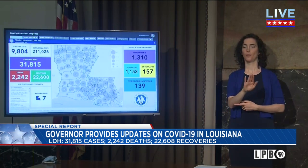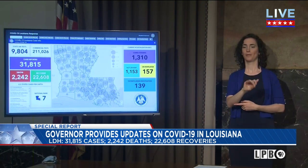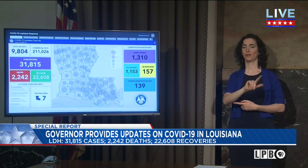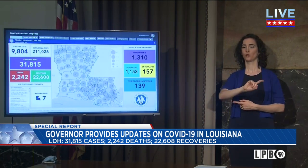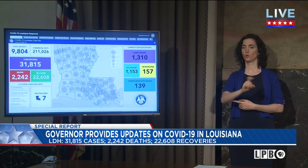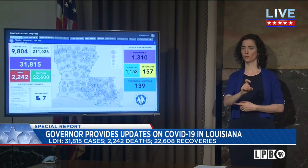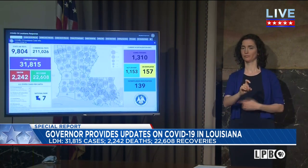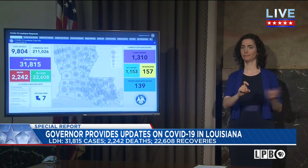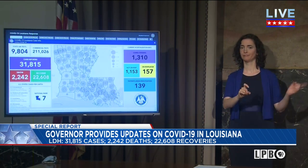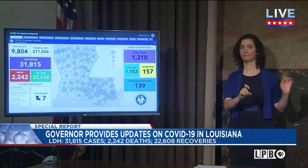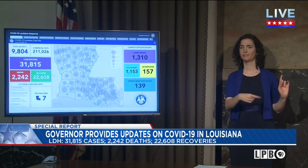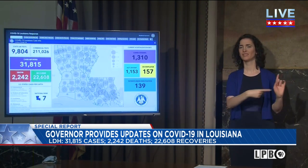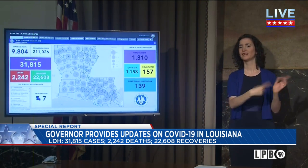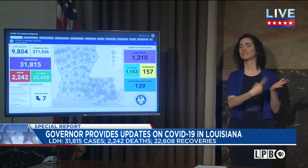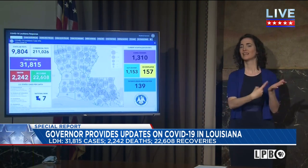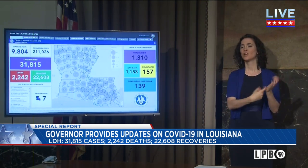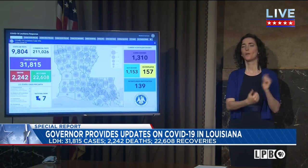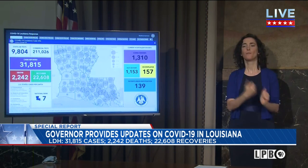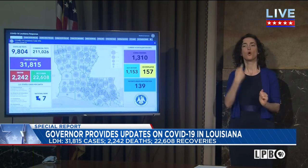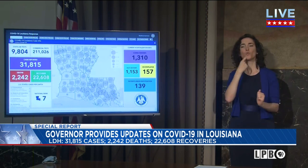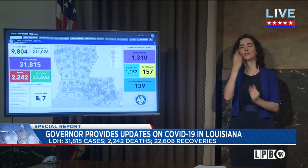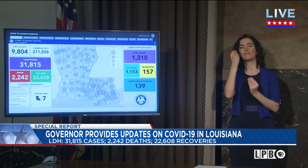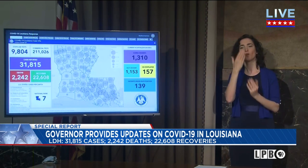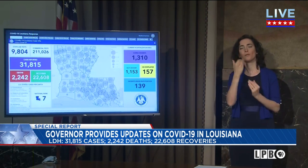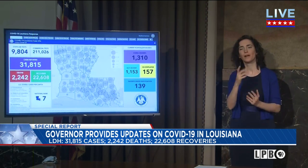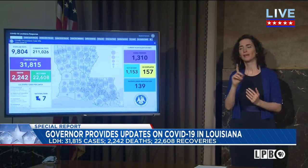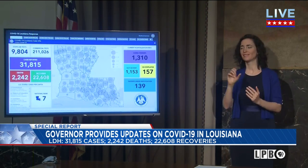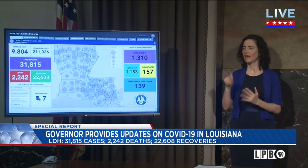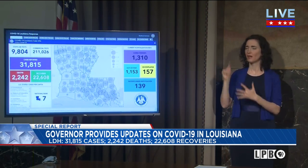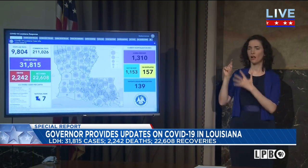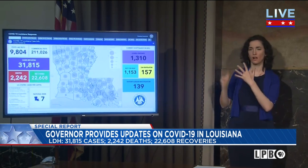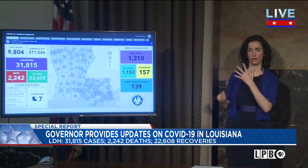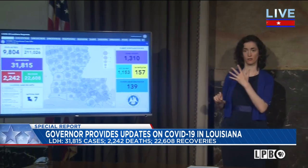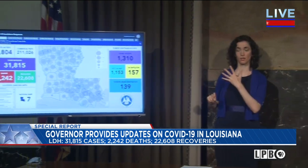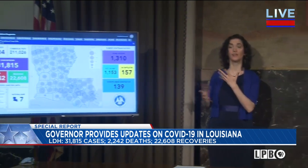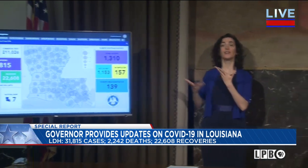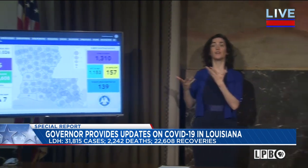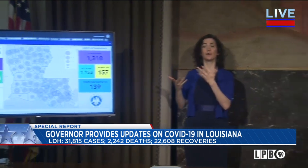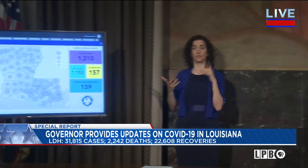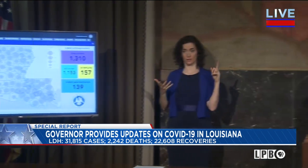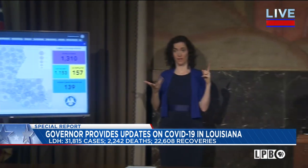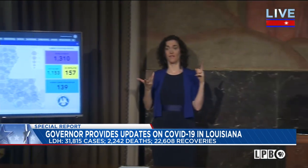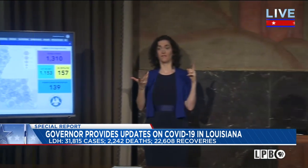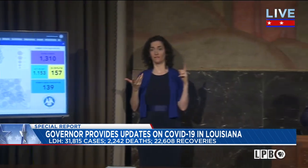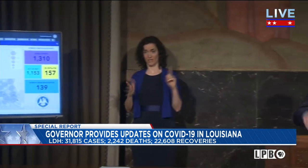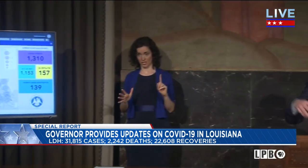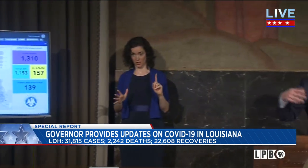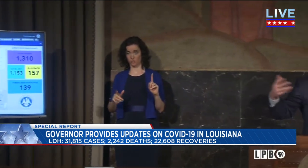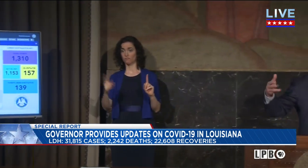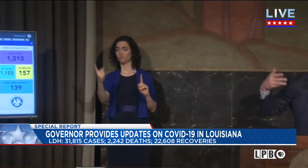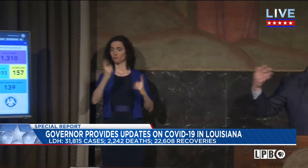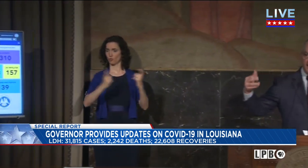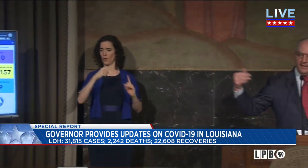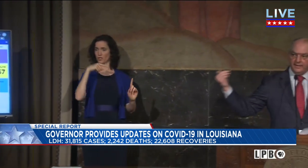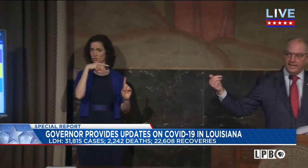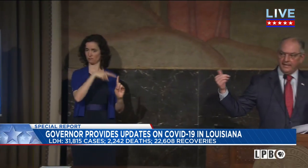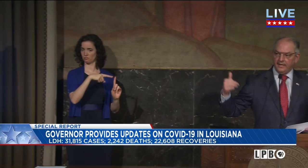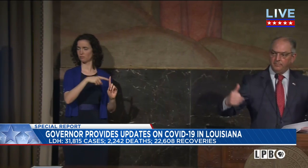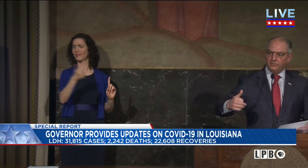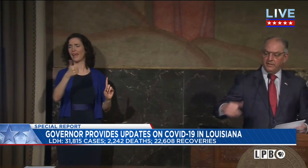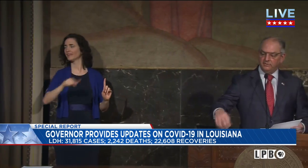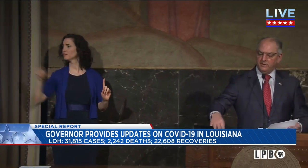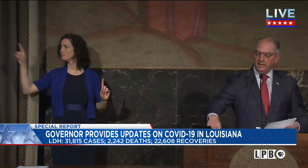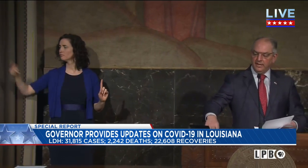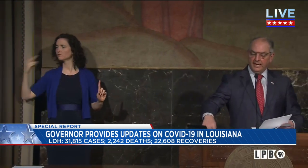come up and discuss the latest data. Once he is done, he will take questions about any of the data